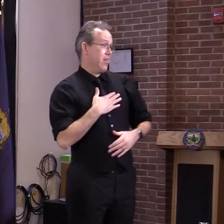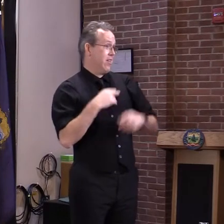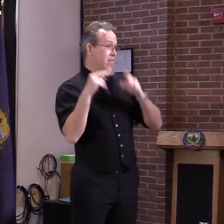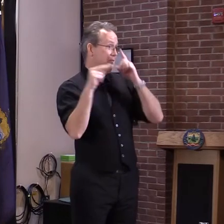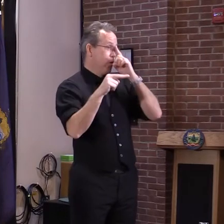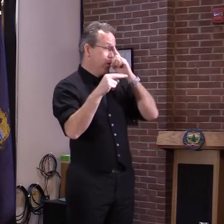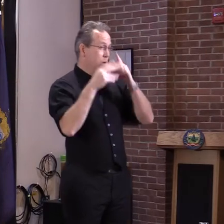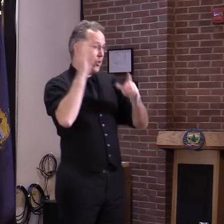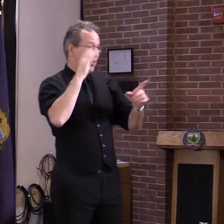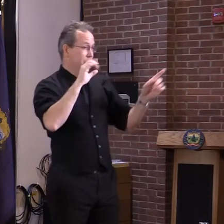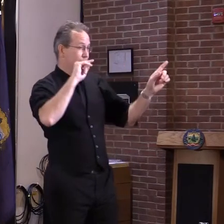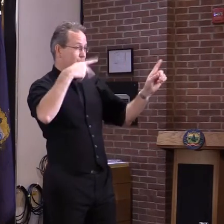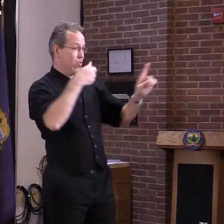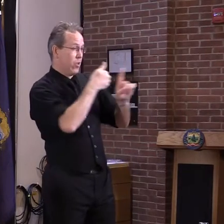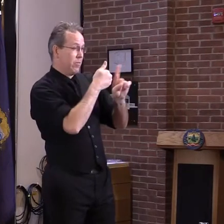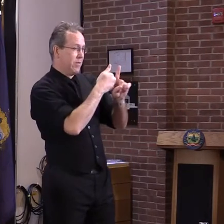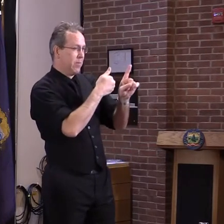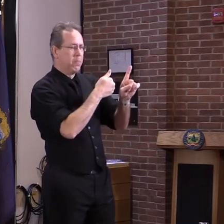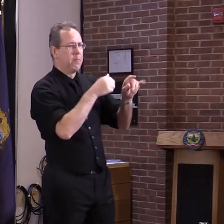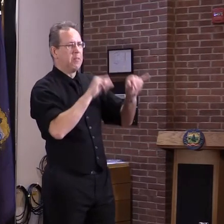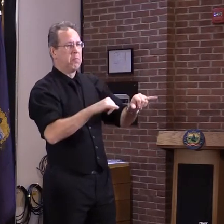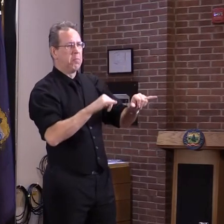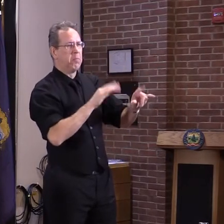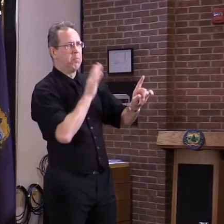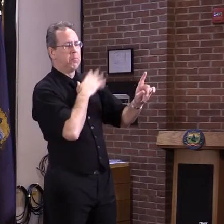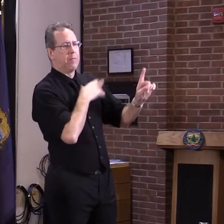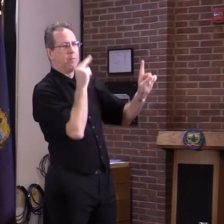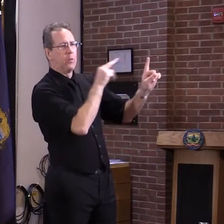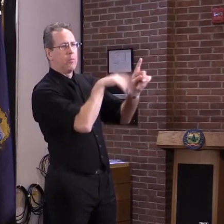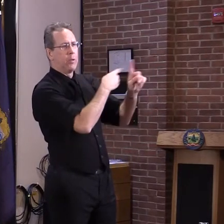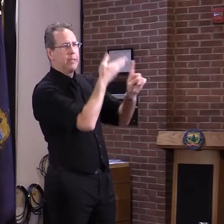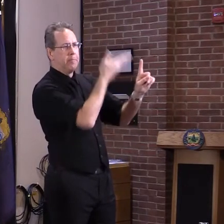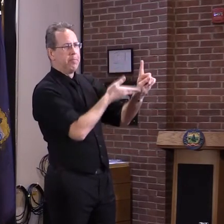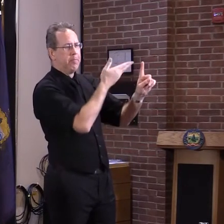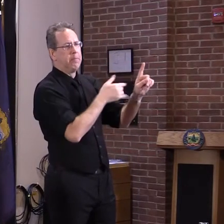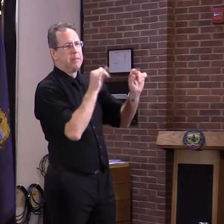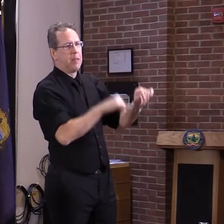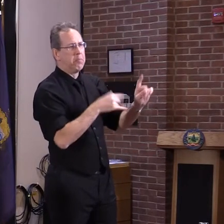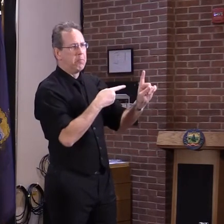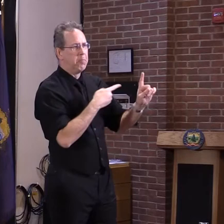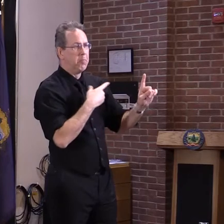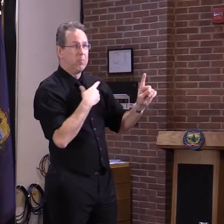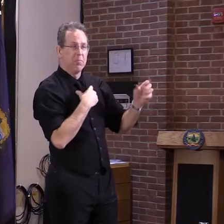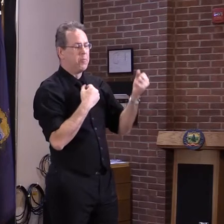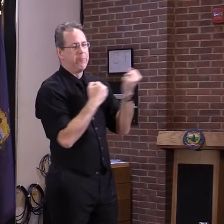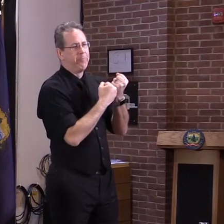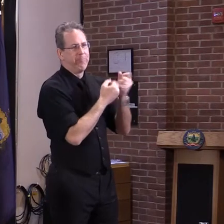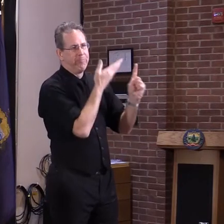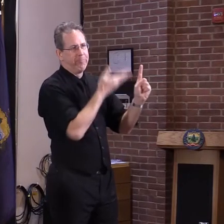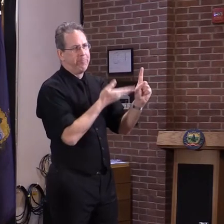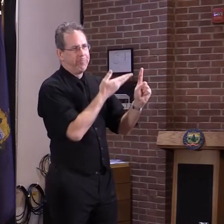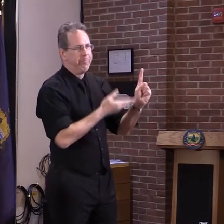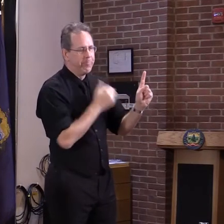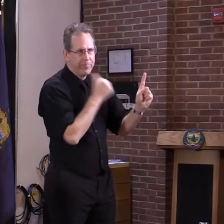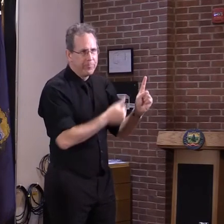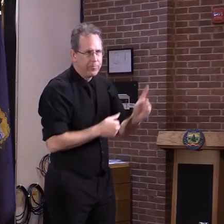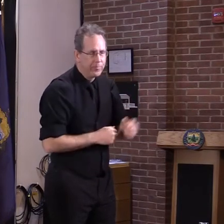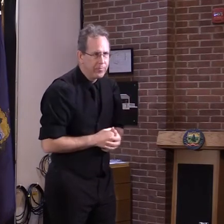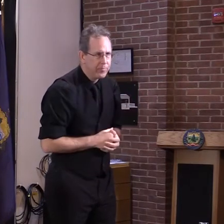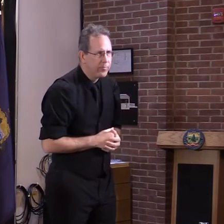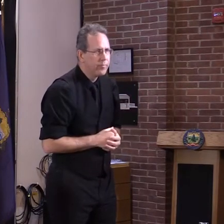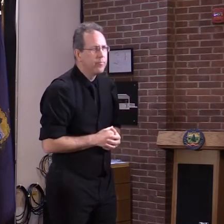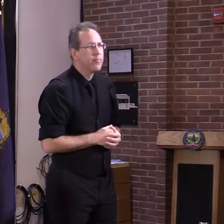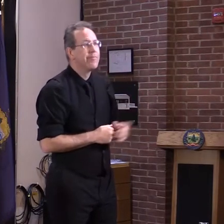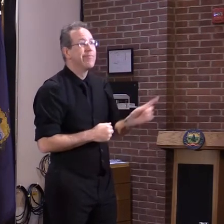changed. If he decides to run in the future, I will not support him. and some of the remarks he made over the weekend